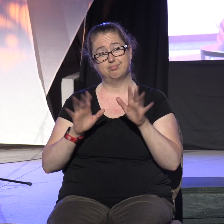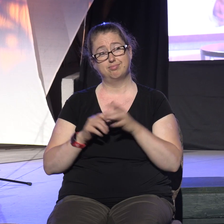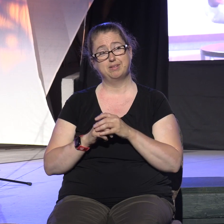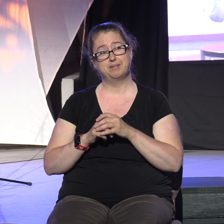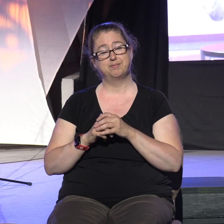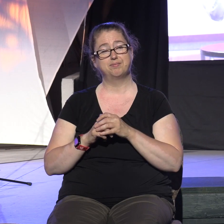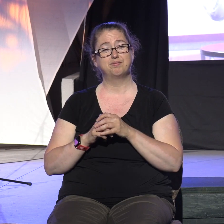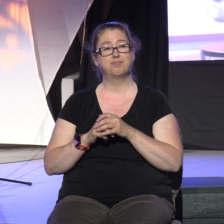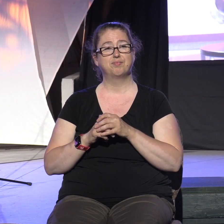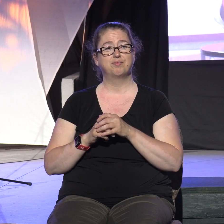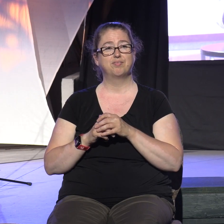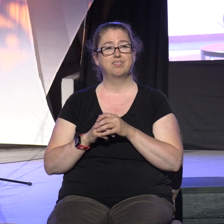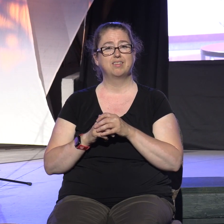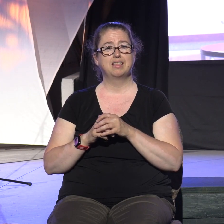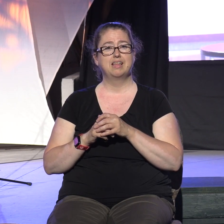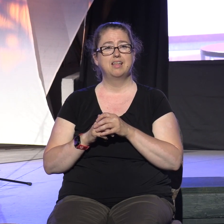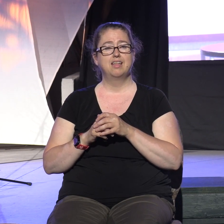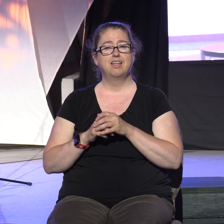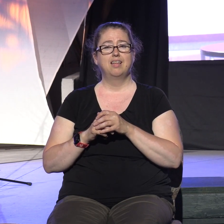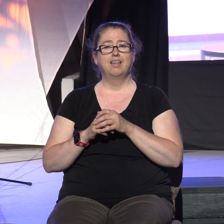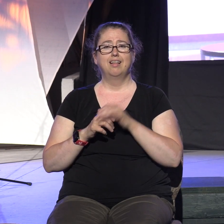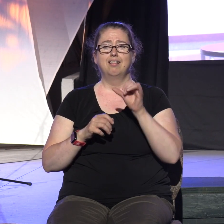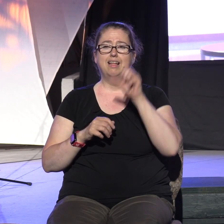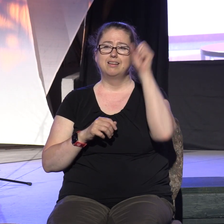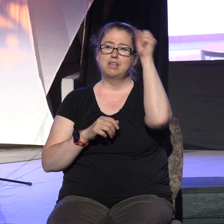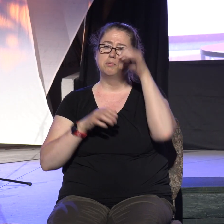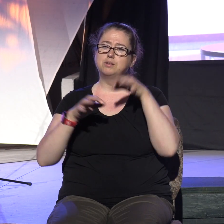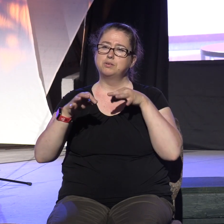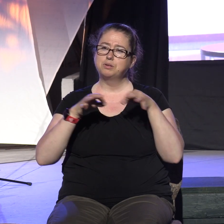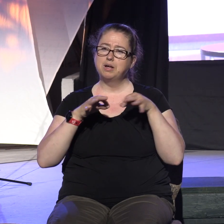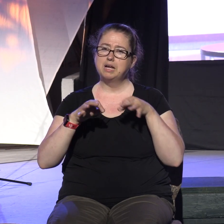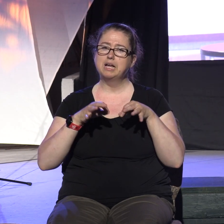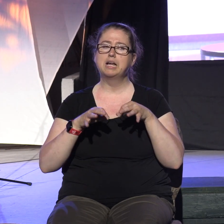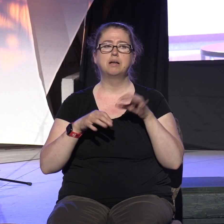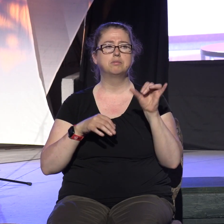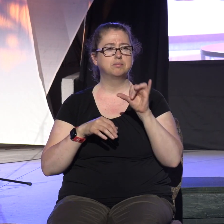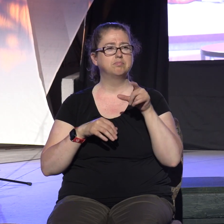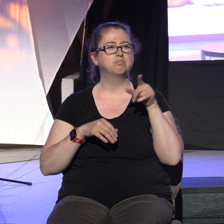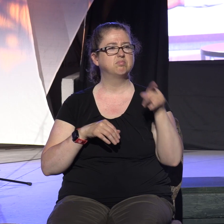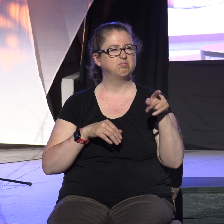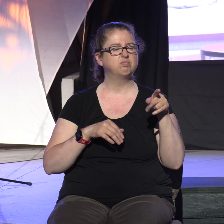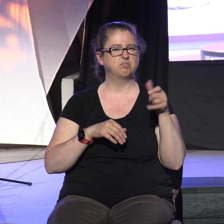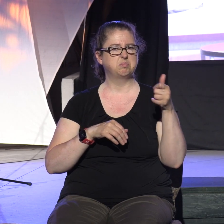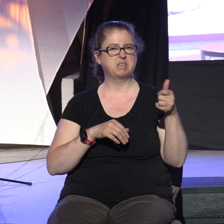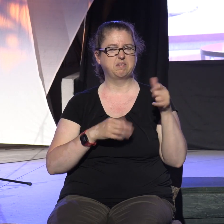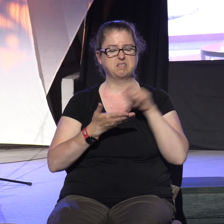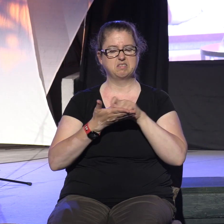journey, just remember your Creator.